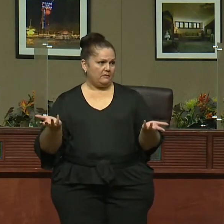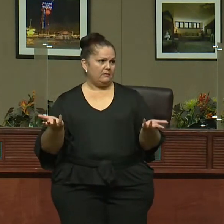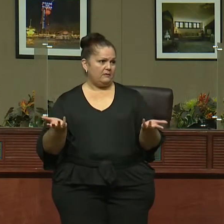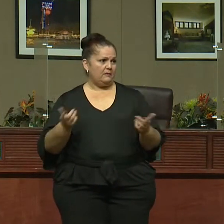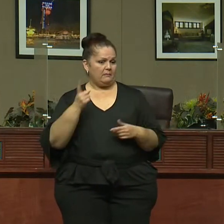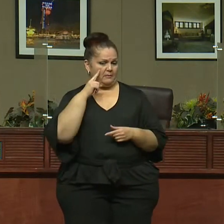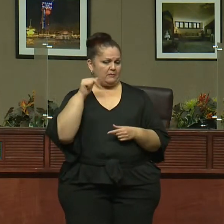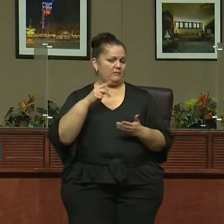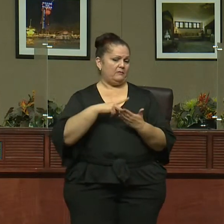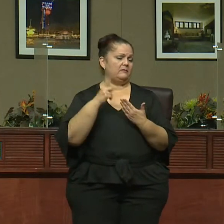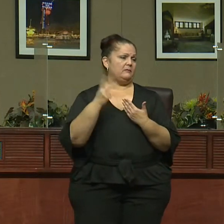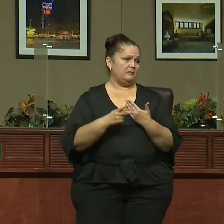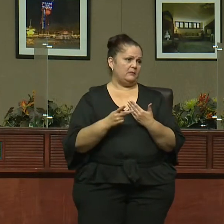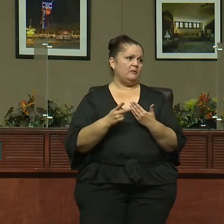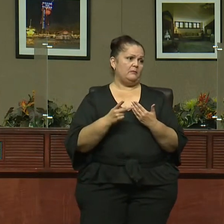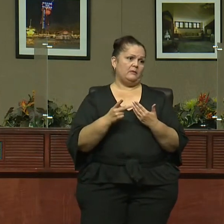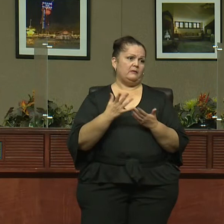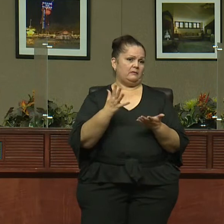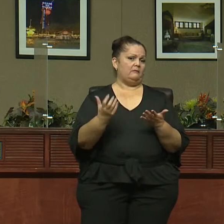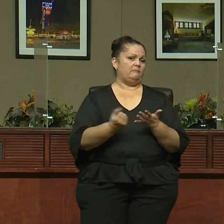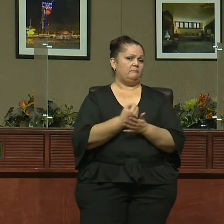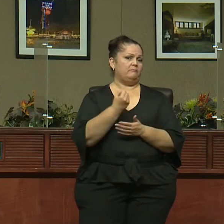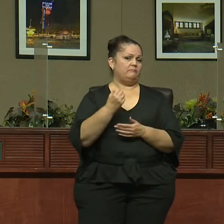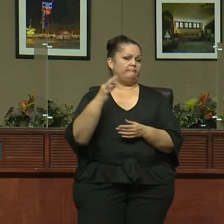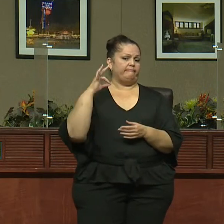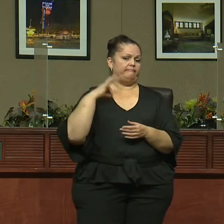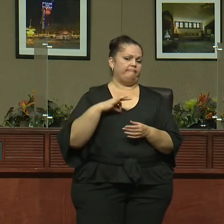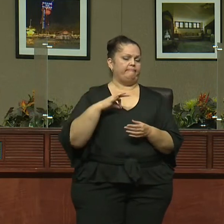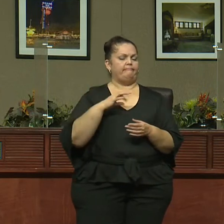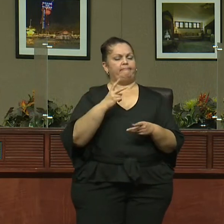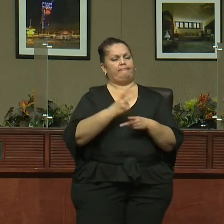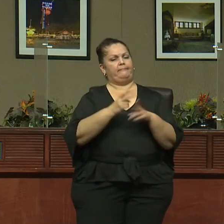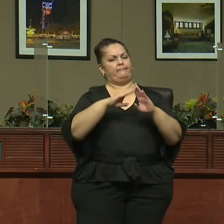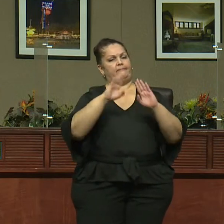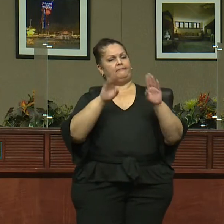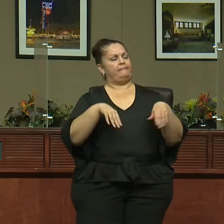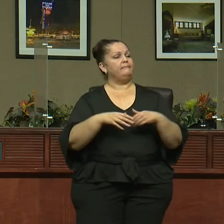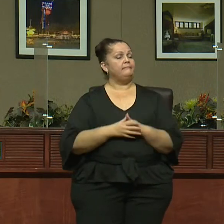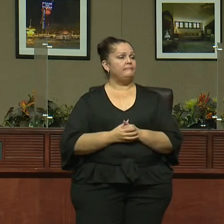this program, they have been able to remain in their homes.